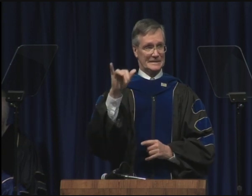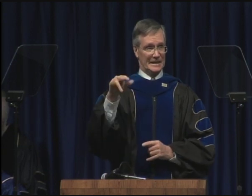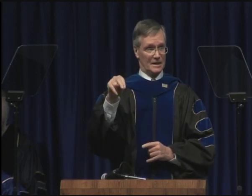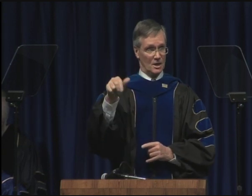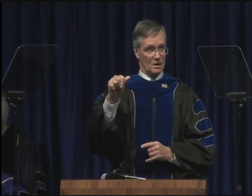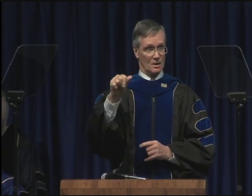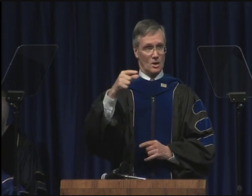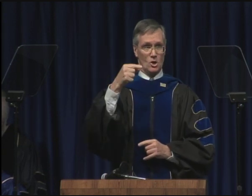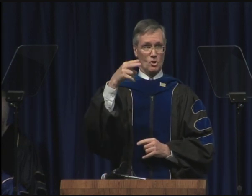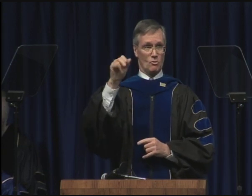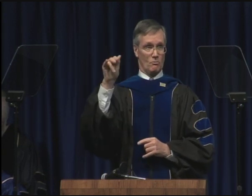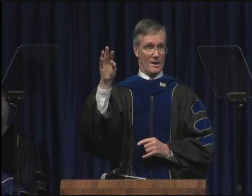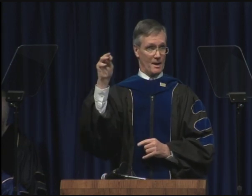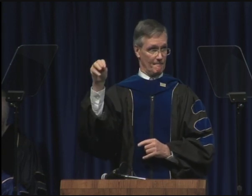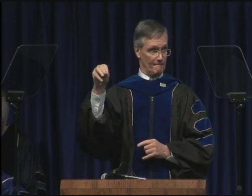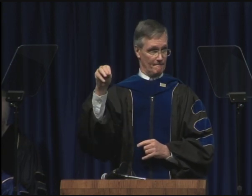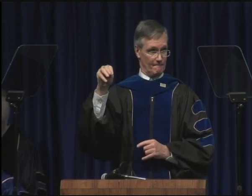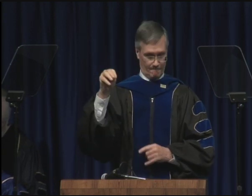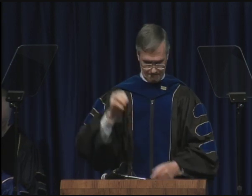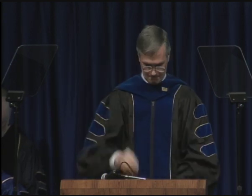Congratulations to Christina Graham.